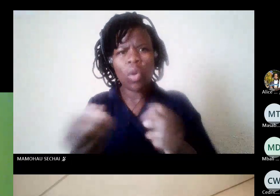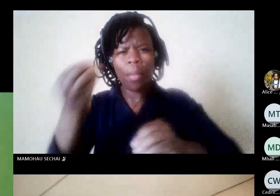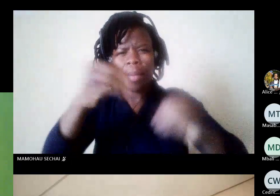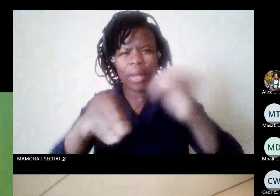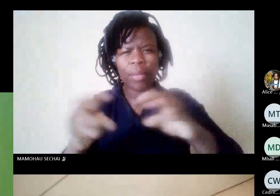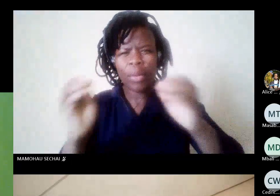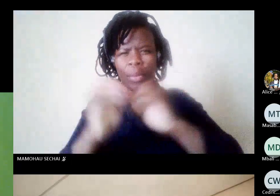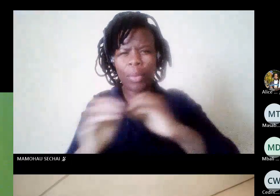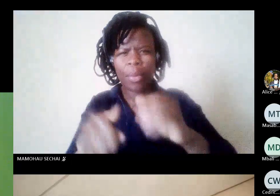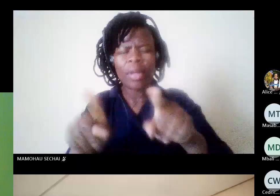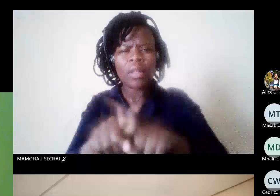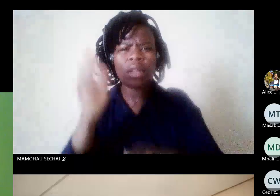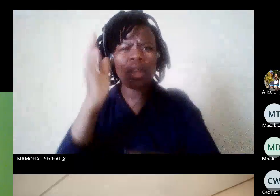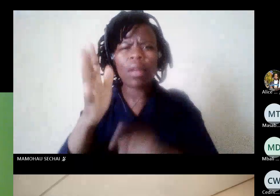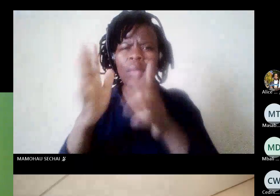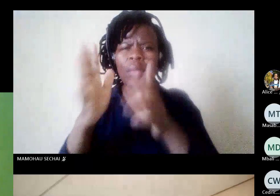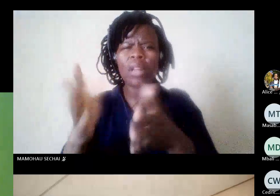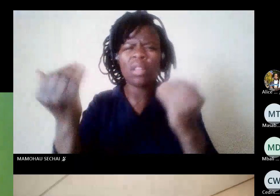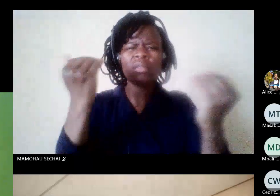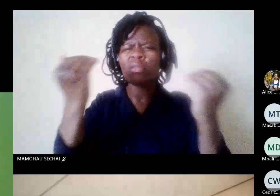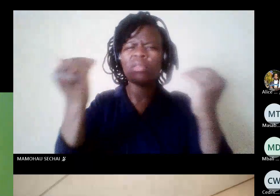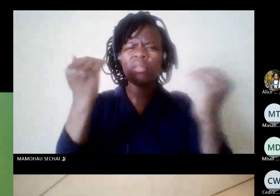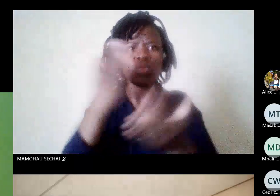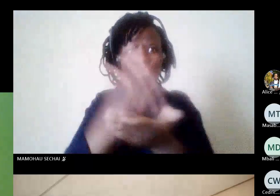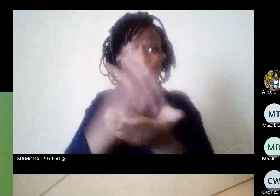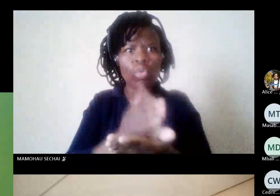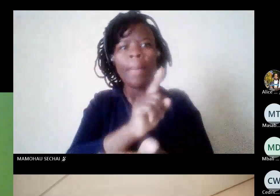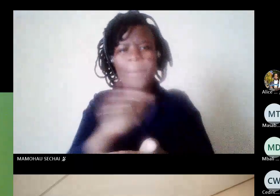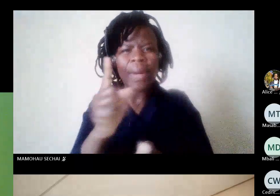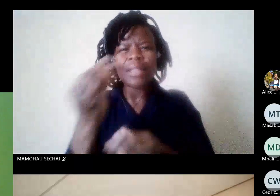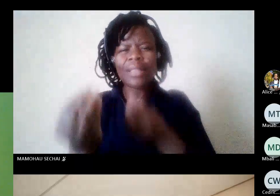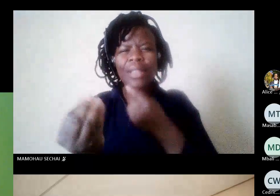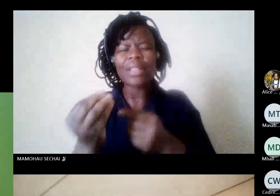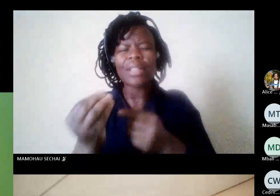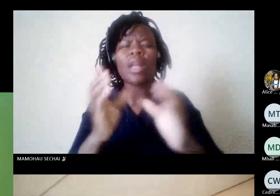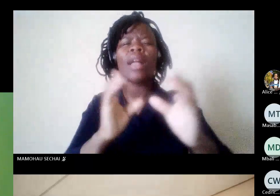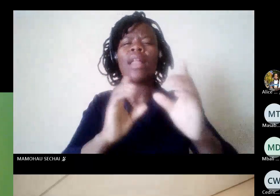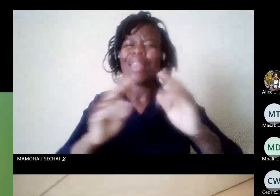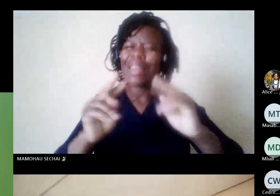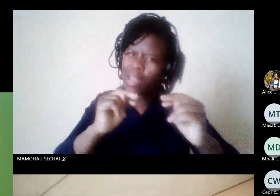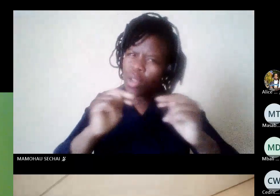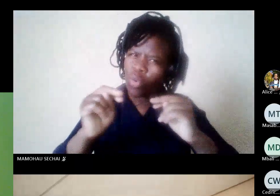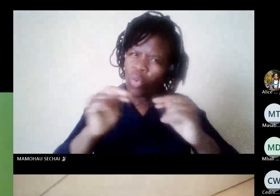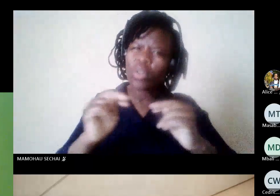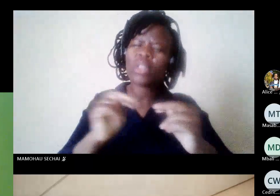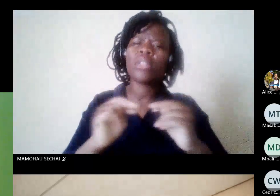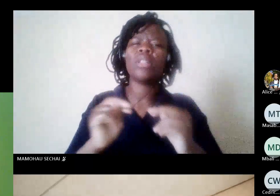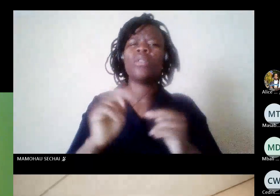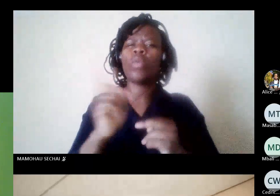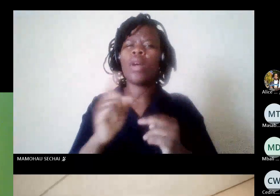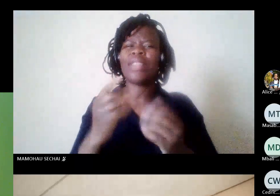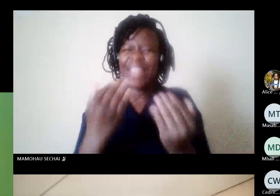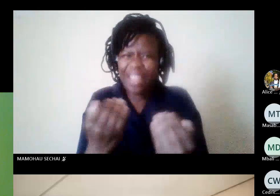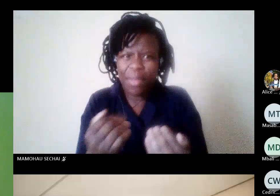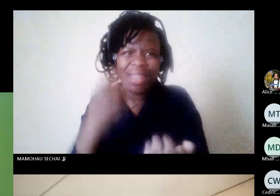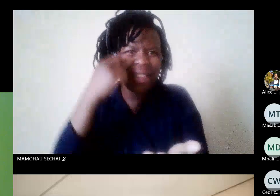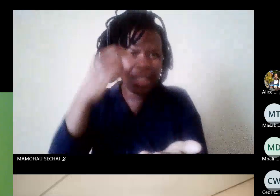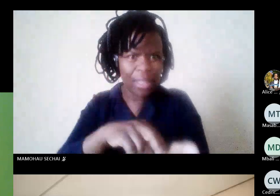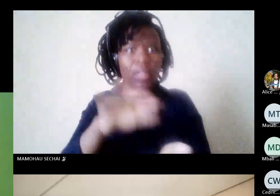lecturer is feeling frustrated, which is true, but the child is negotiating a more immediate need, which is their